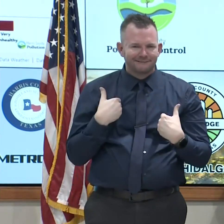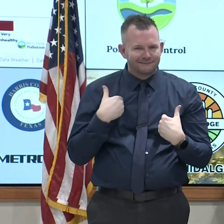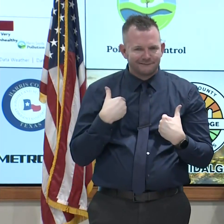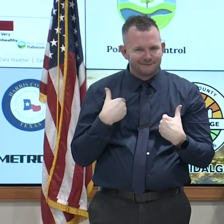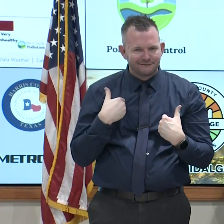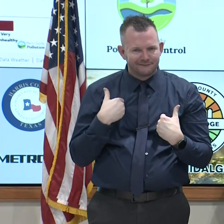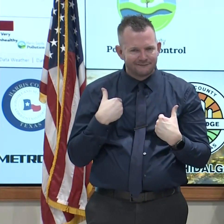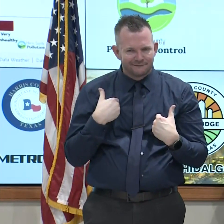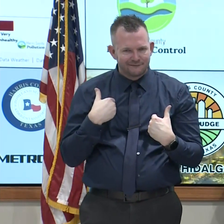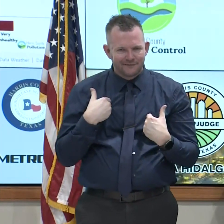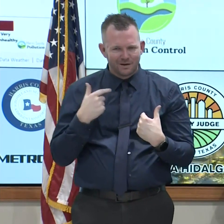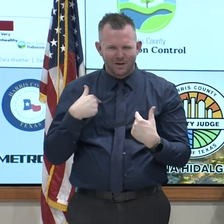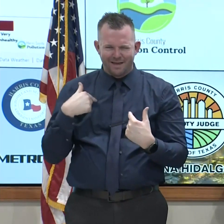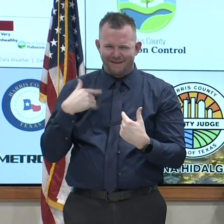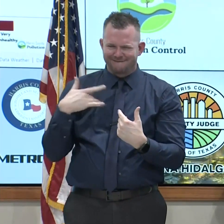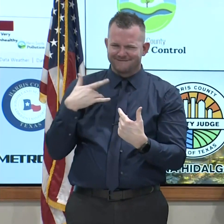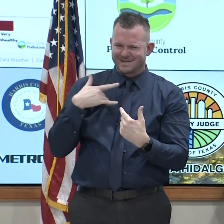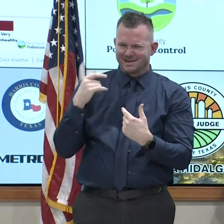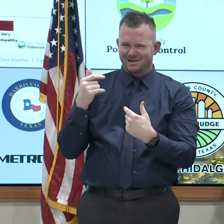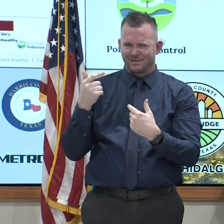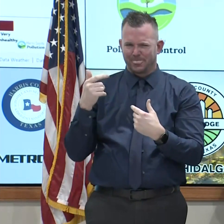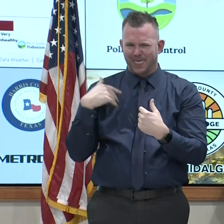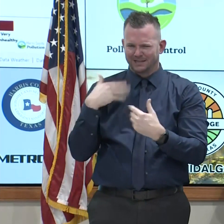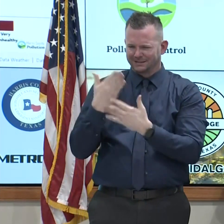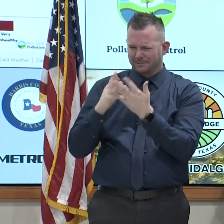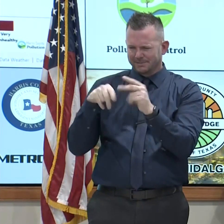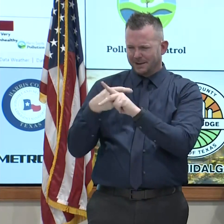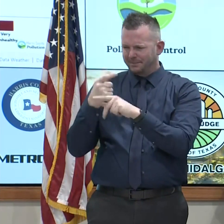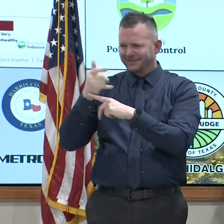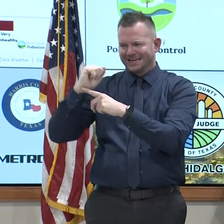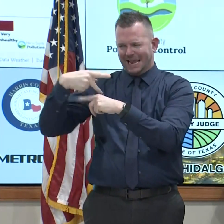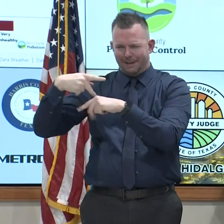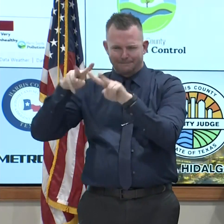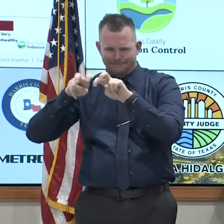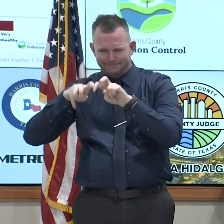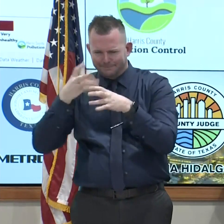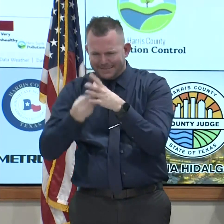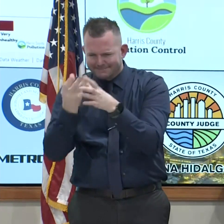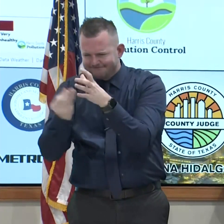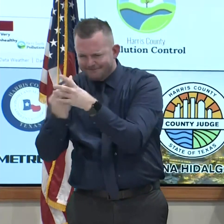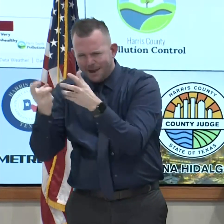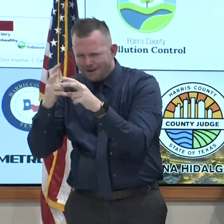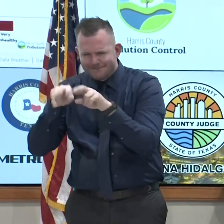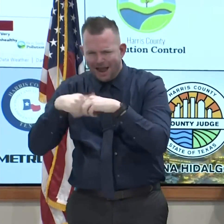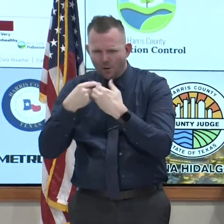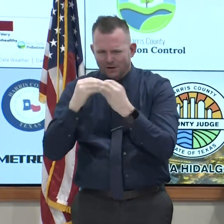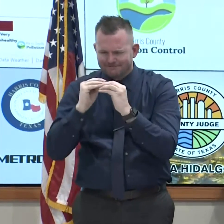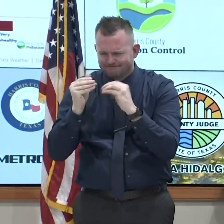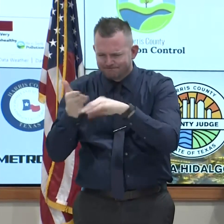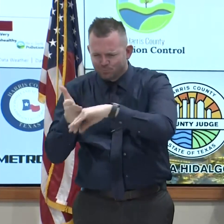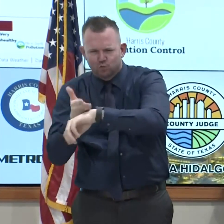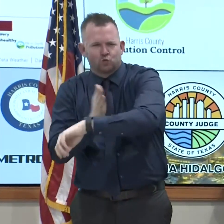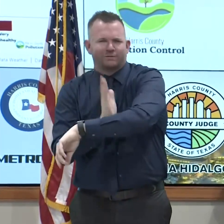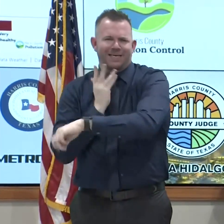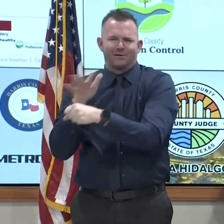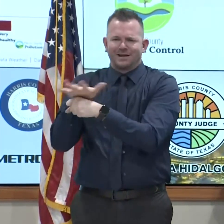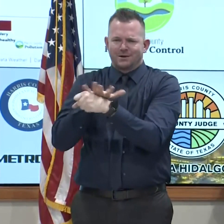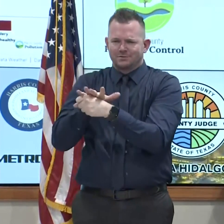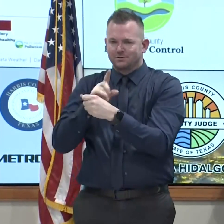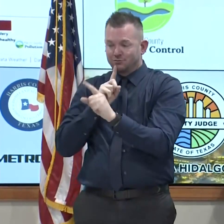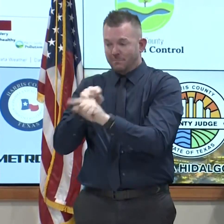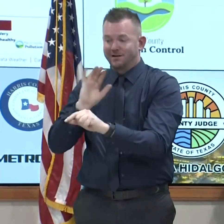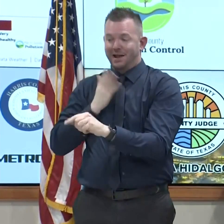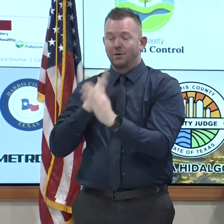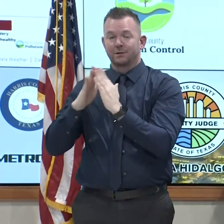equipment that we need, the additional staffing, and we feel that we can now better respond in the community when and if these incidences